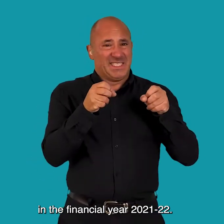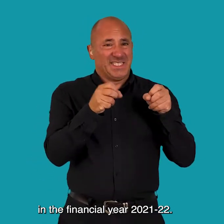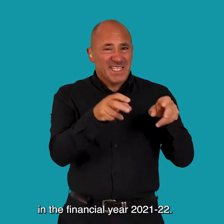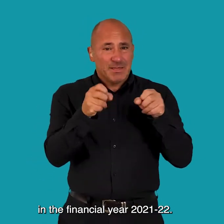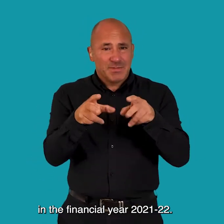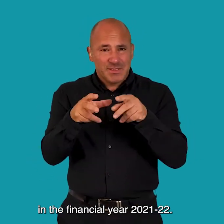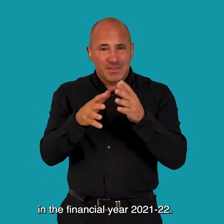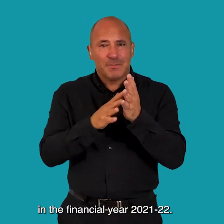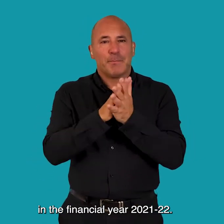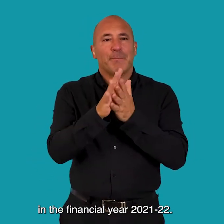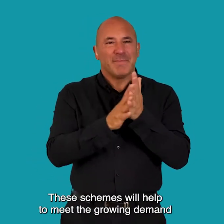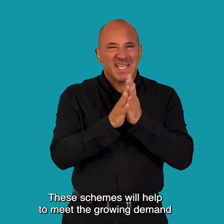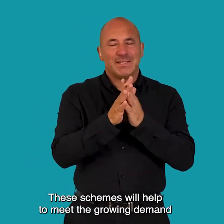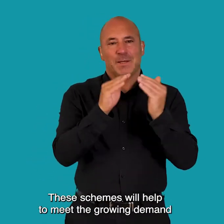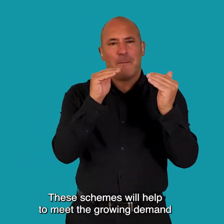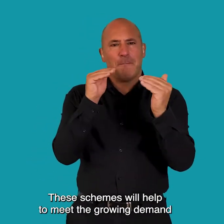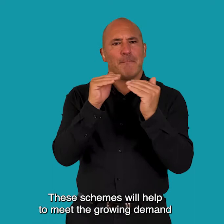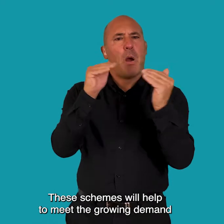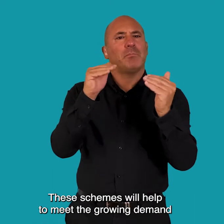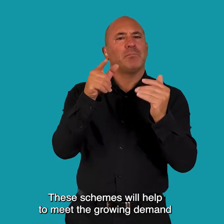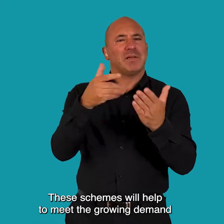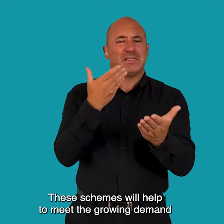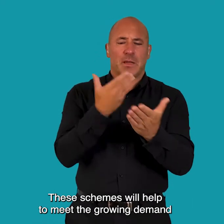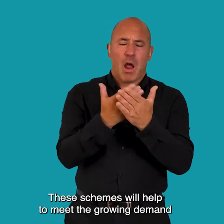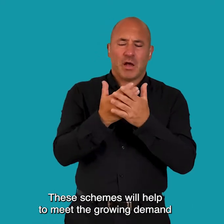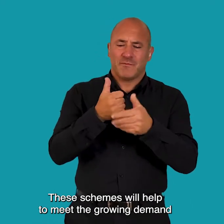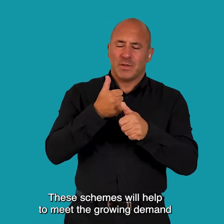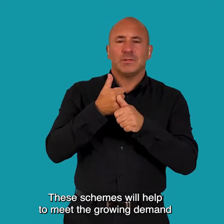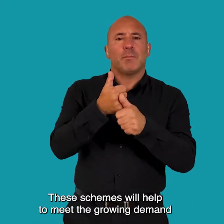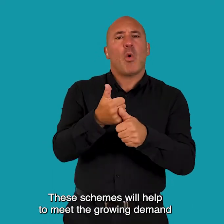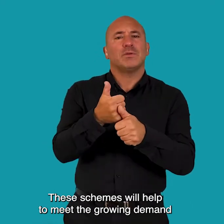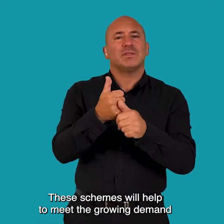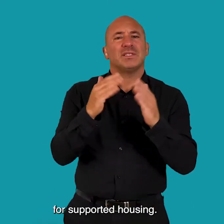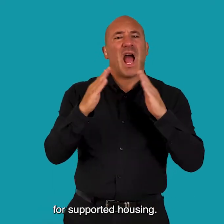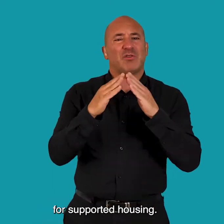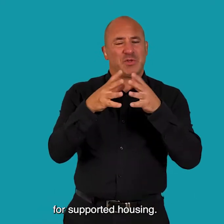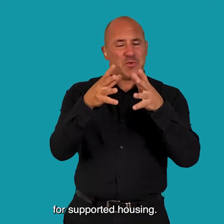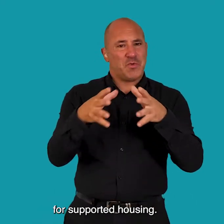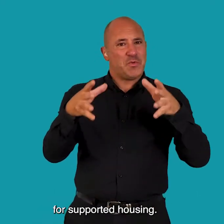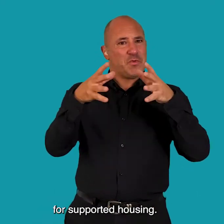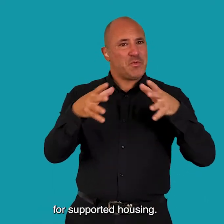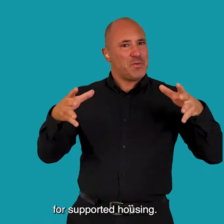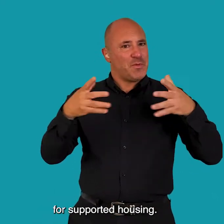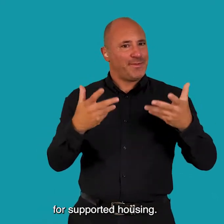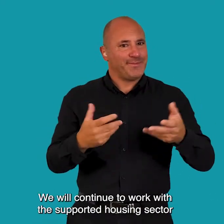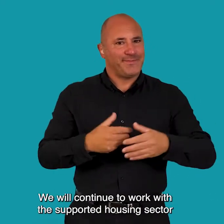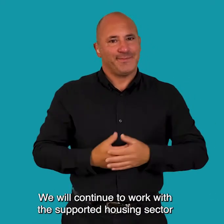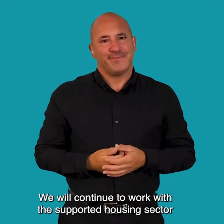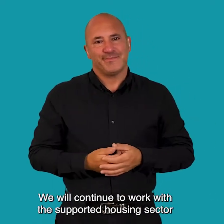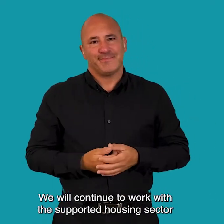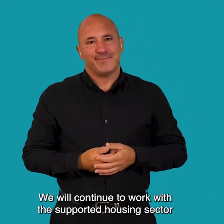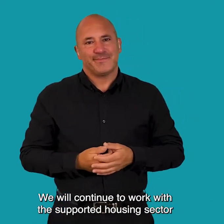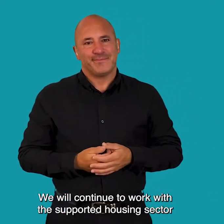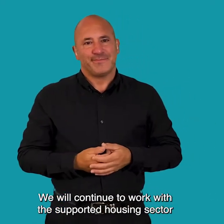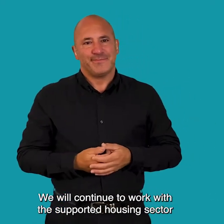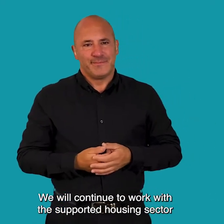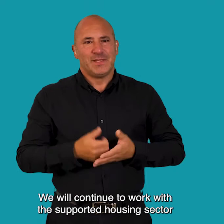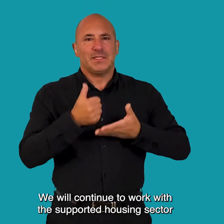2021-22. These schemes will help to meet the growing demand for supported housing. We will continue to work with the